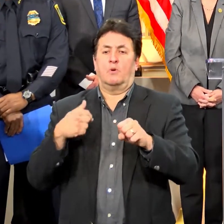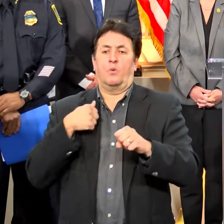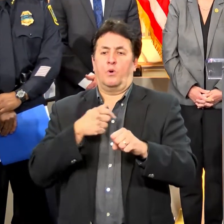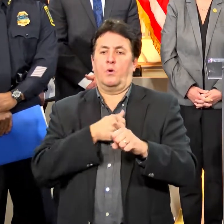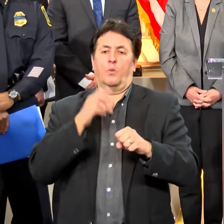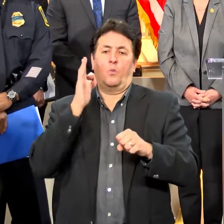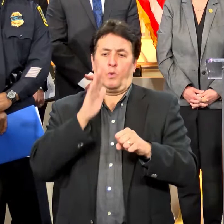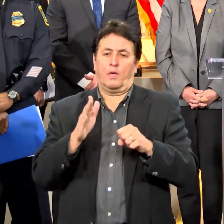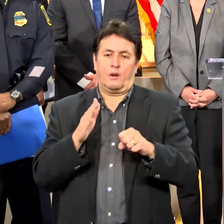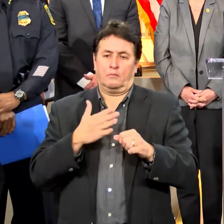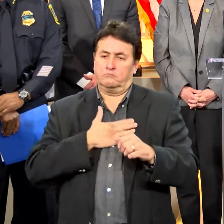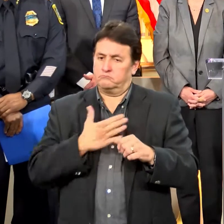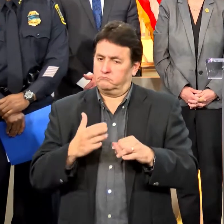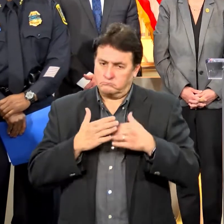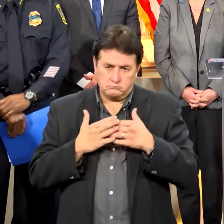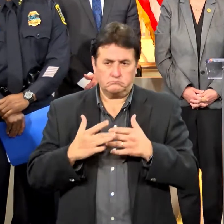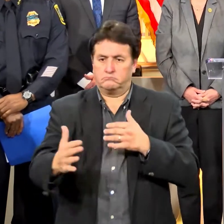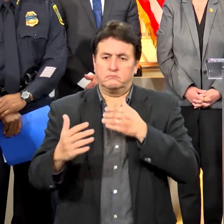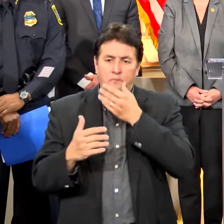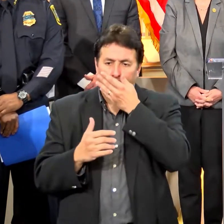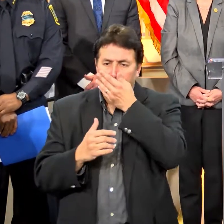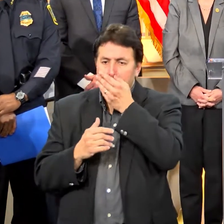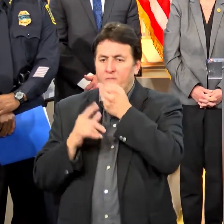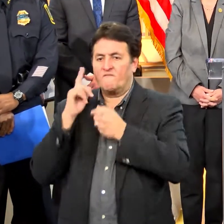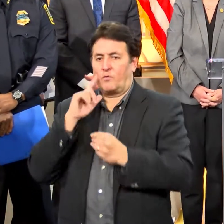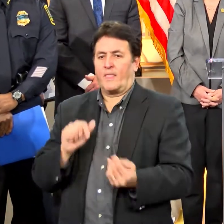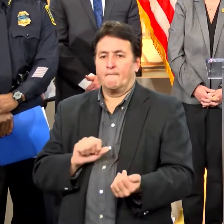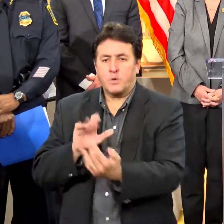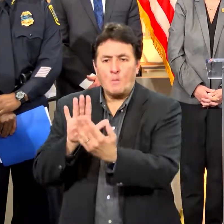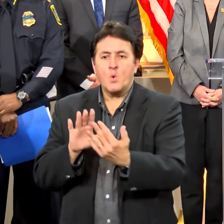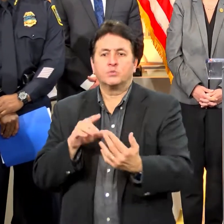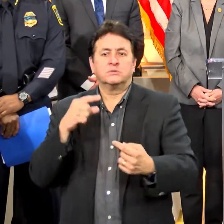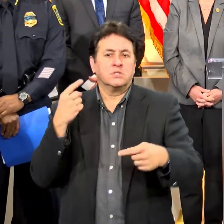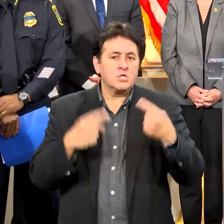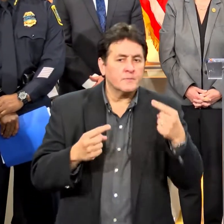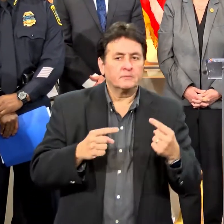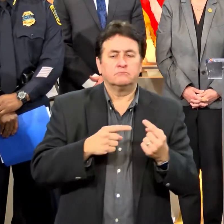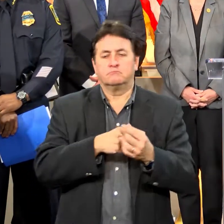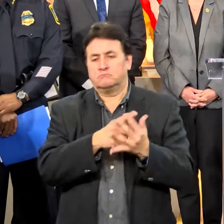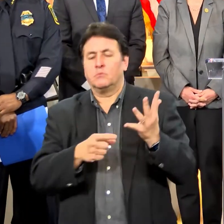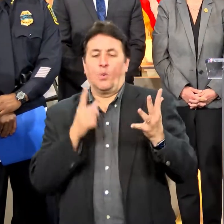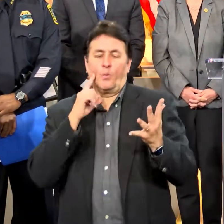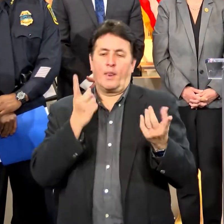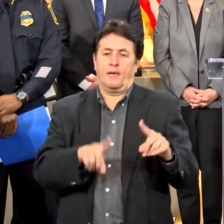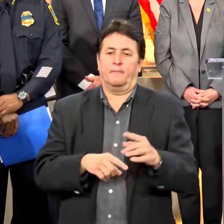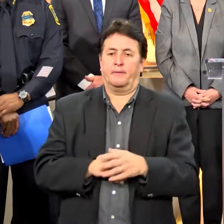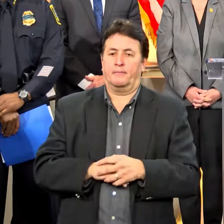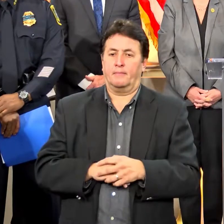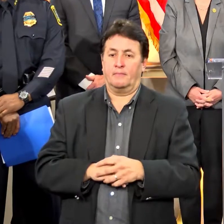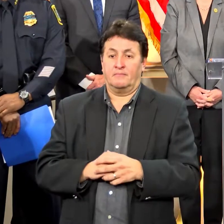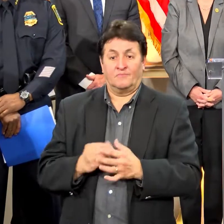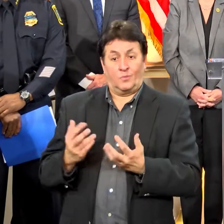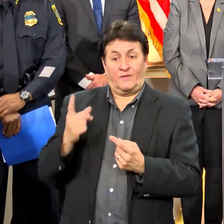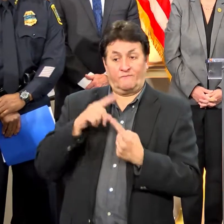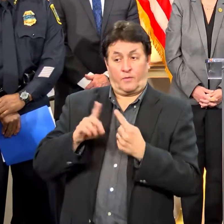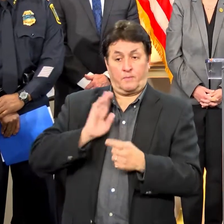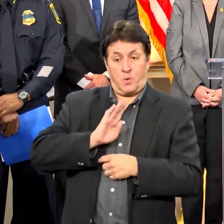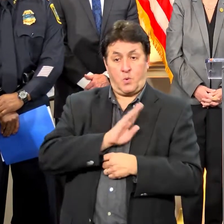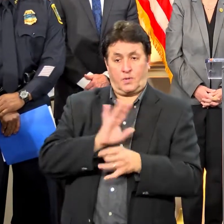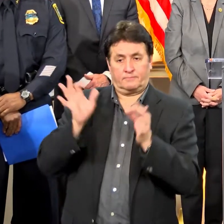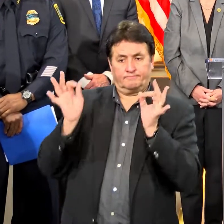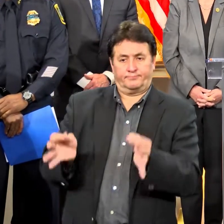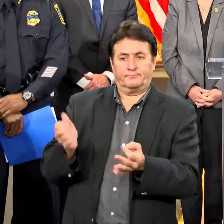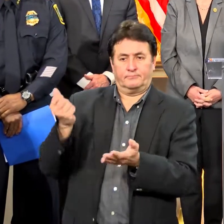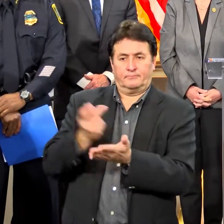unnecessary to move forward with the passage of the proposed ordinance. But until that is done, I have asked Attorney Michelle to move